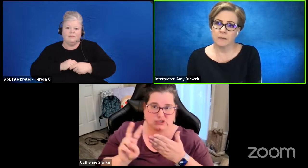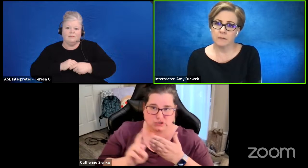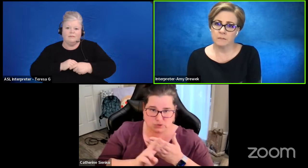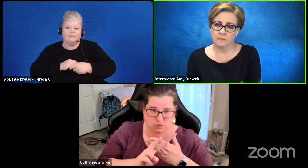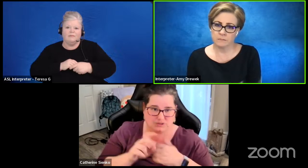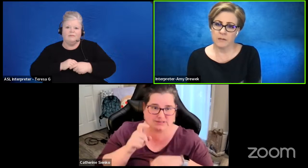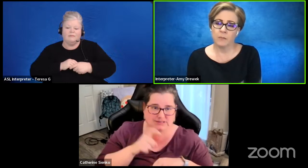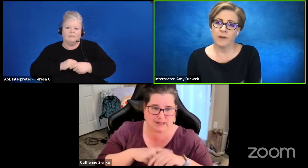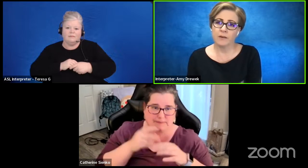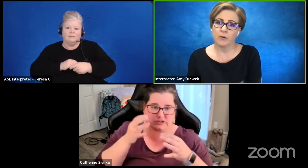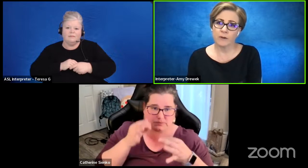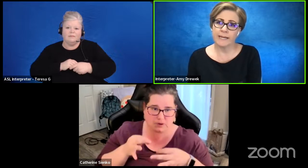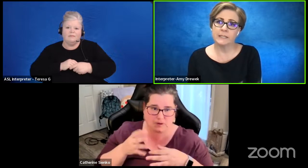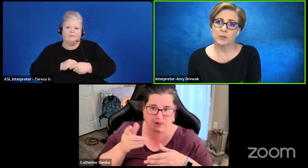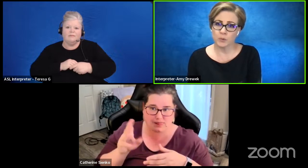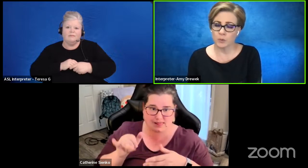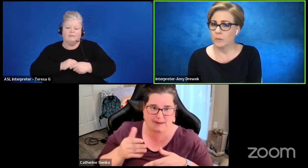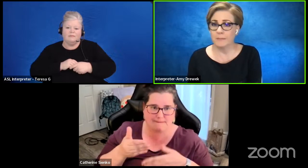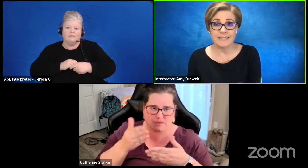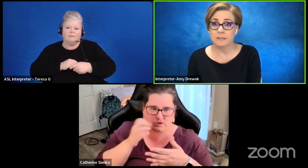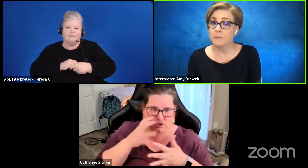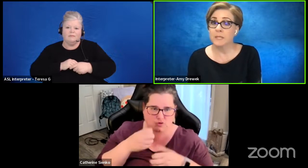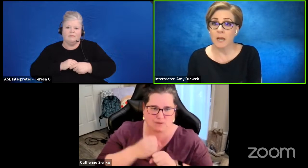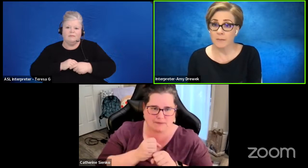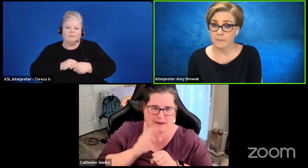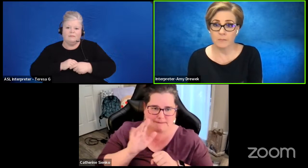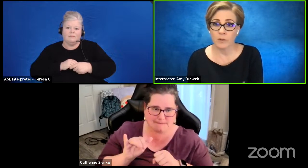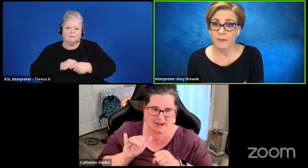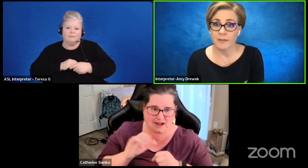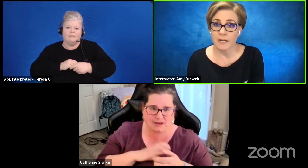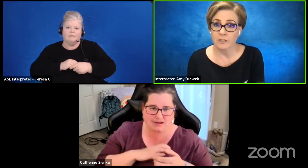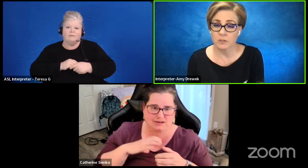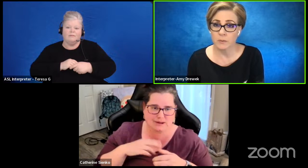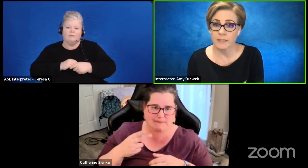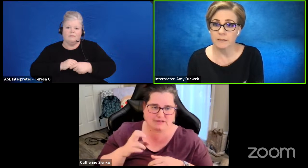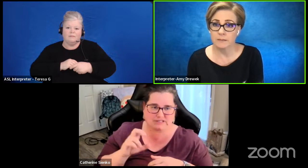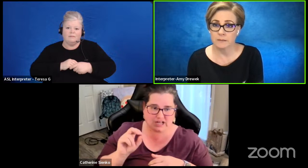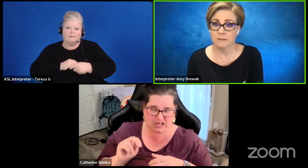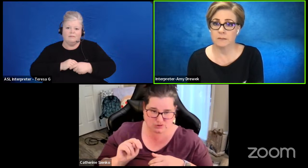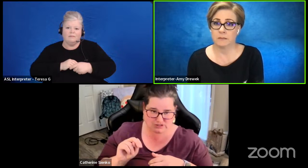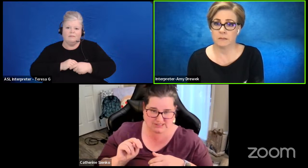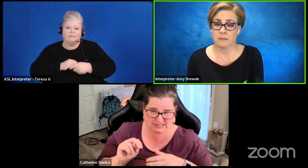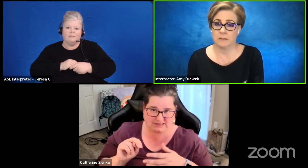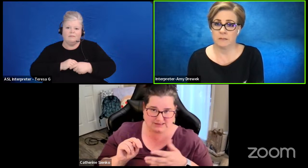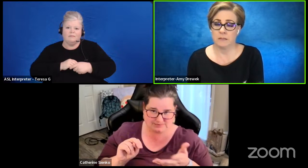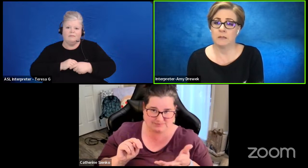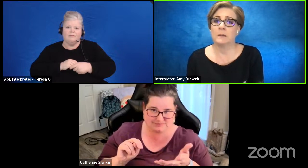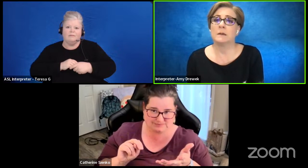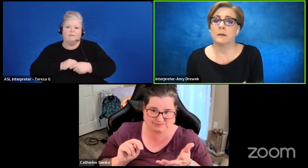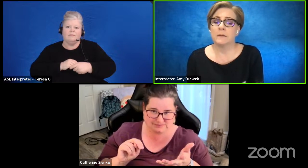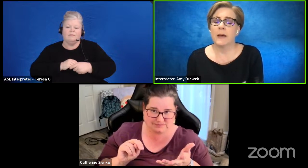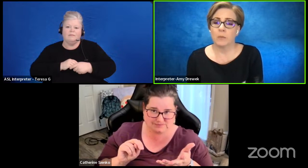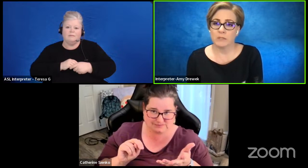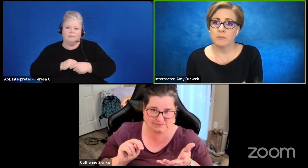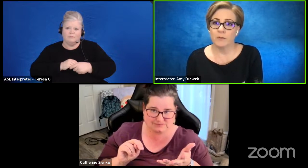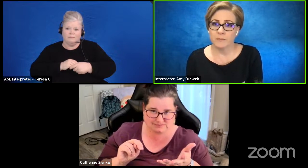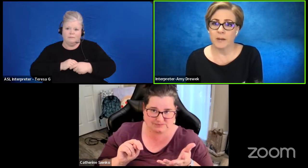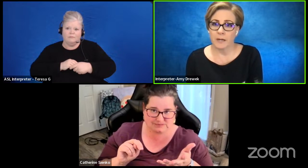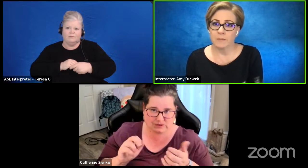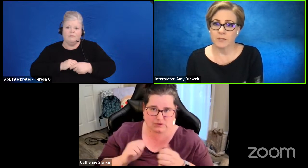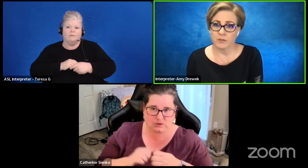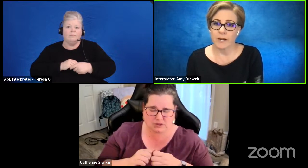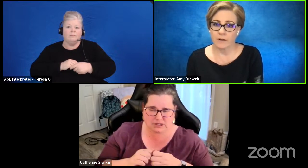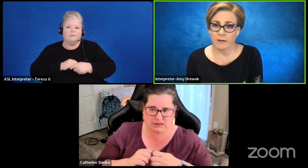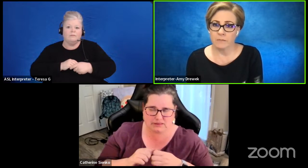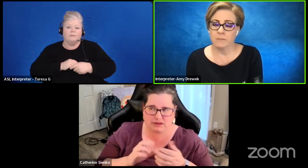to the next meeting. And we've agreed to meet sometime within the next 2 weeks. That